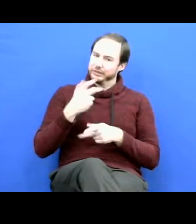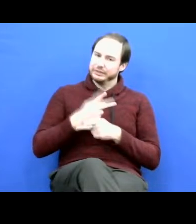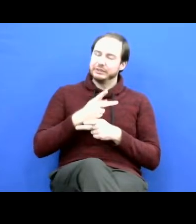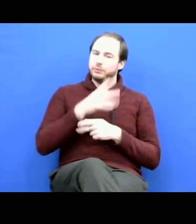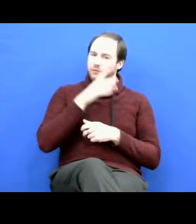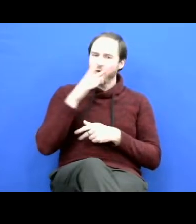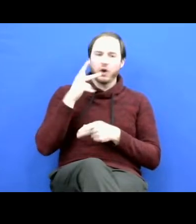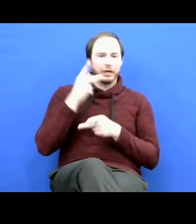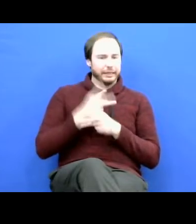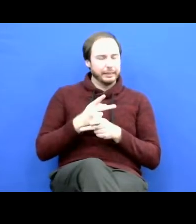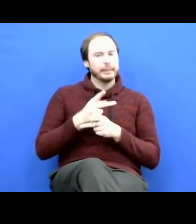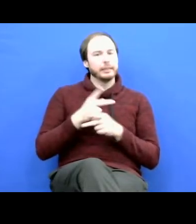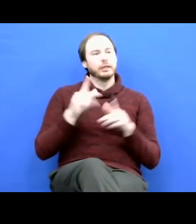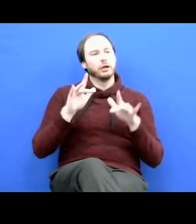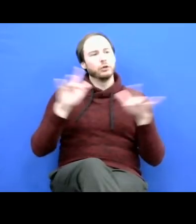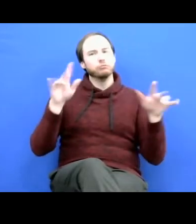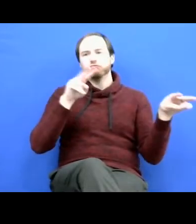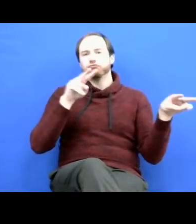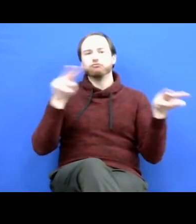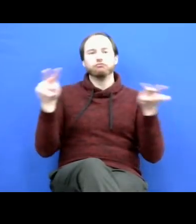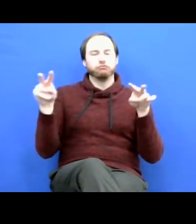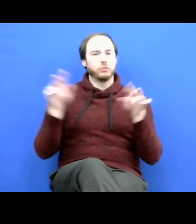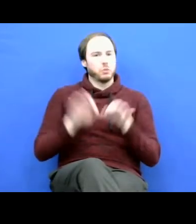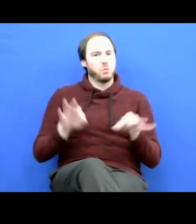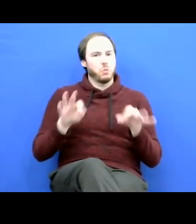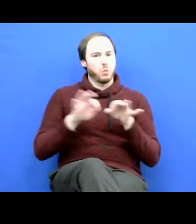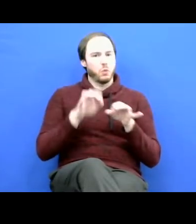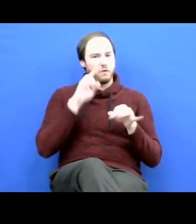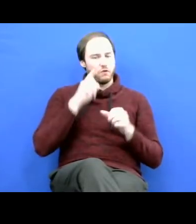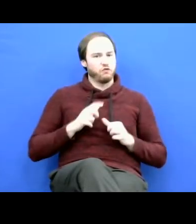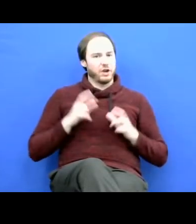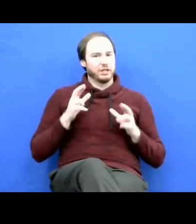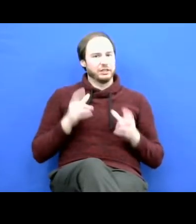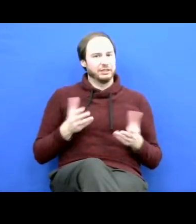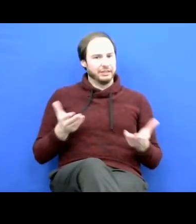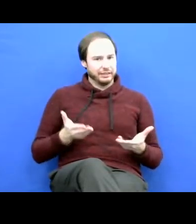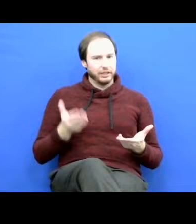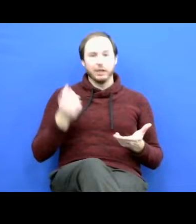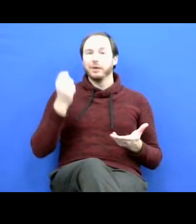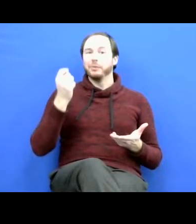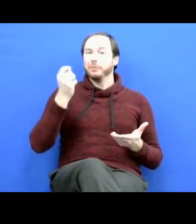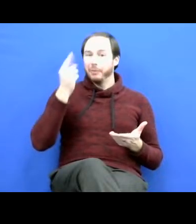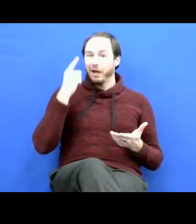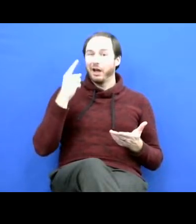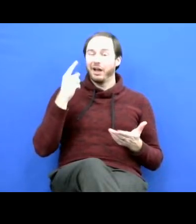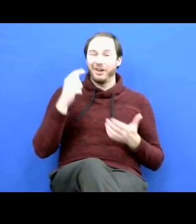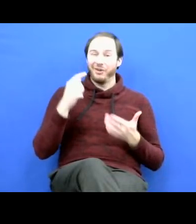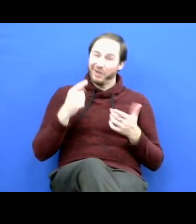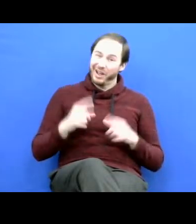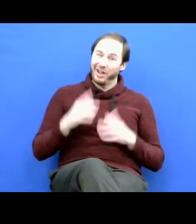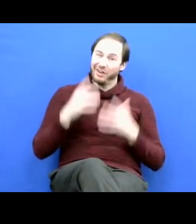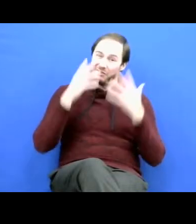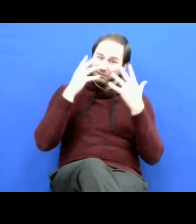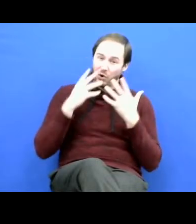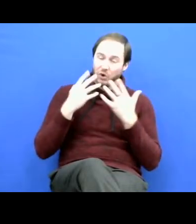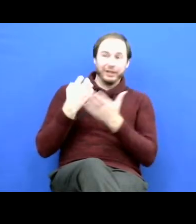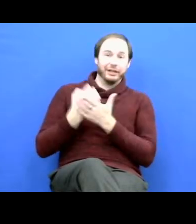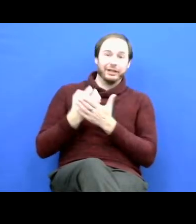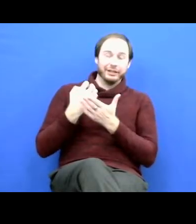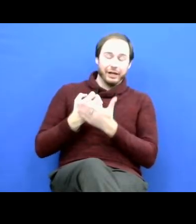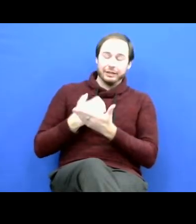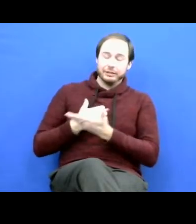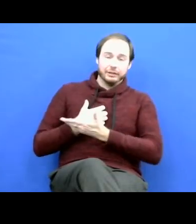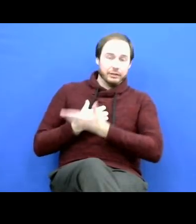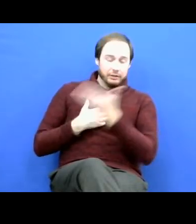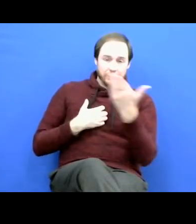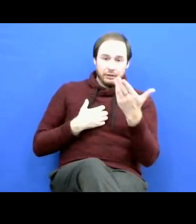that very important. So, but one of the things that happens is sometimes you have some farms